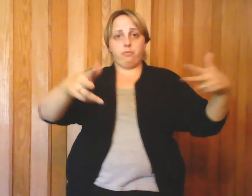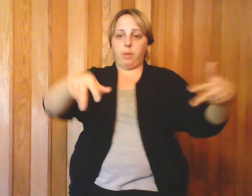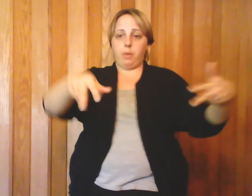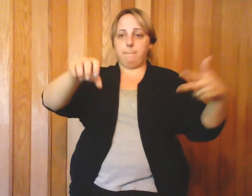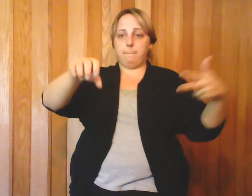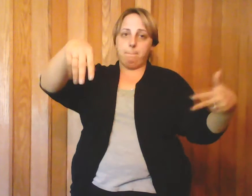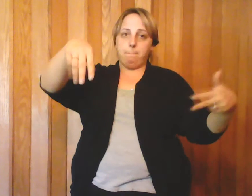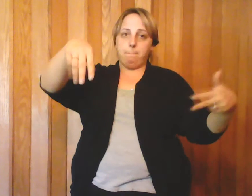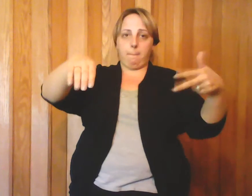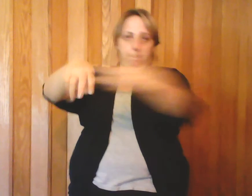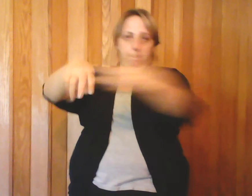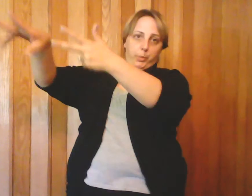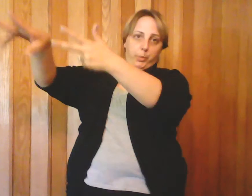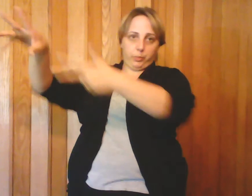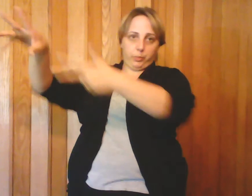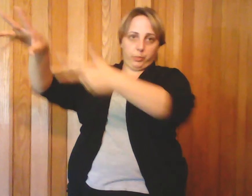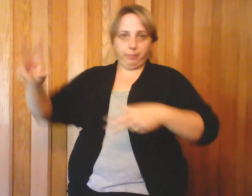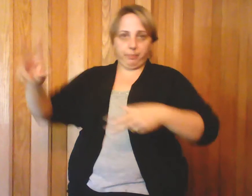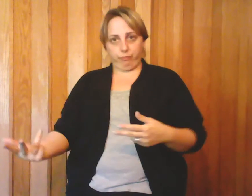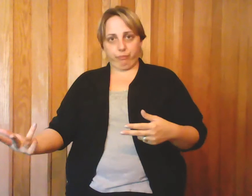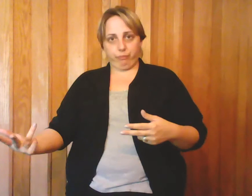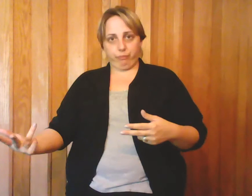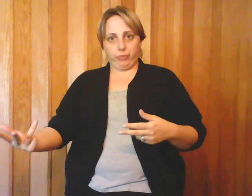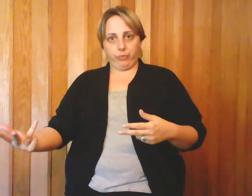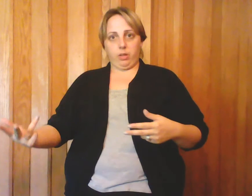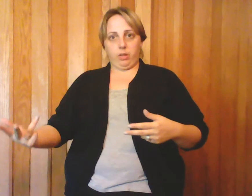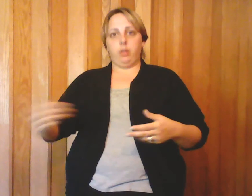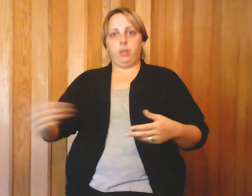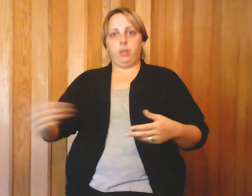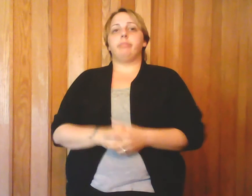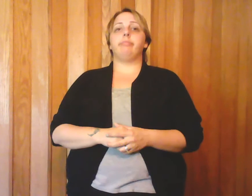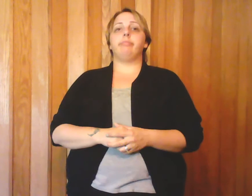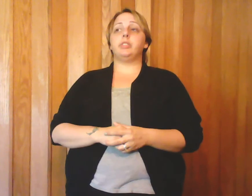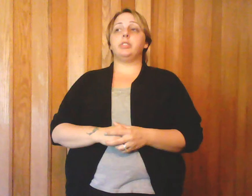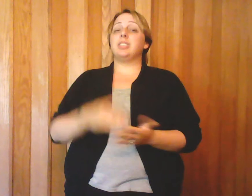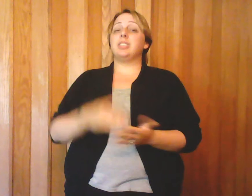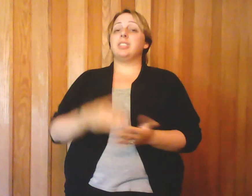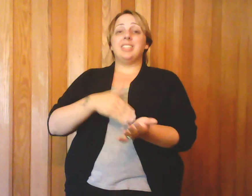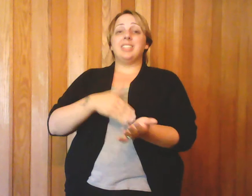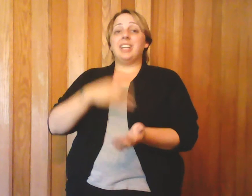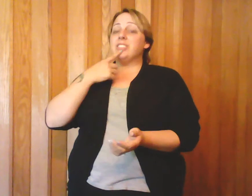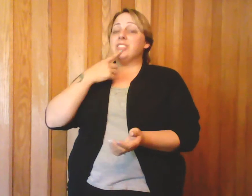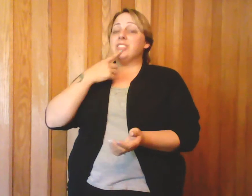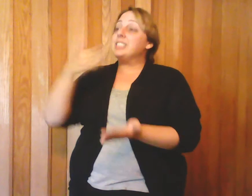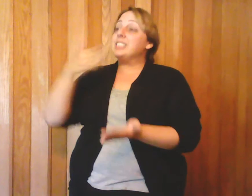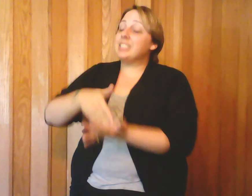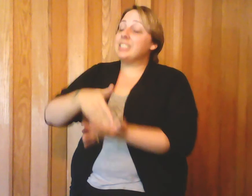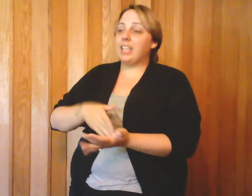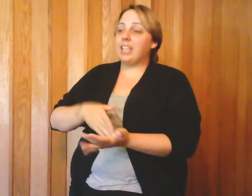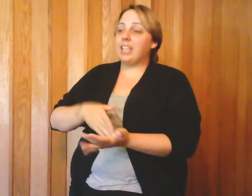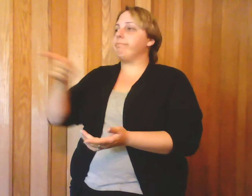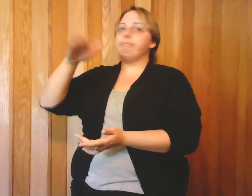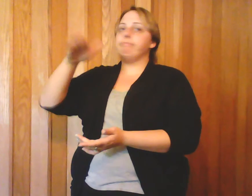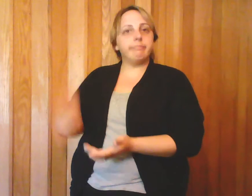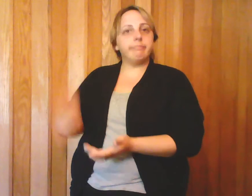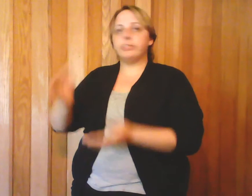would take their horses with this other group of friends that they had up into the mountains of Montana and Canada. And up in the mountains in Montana